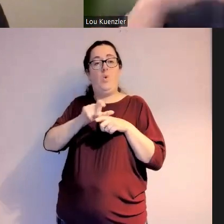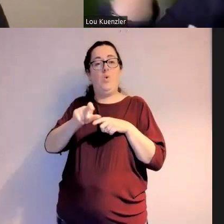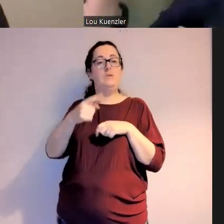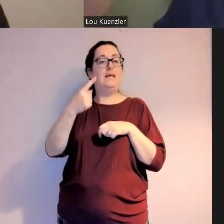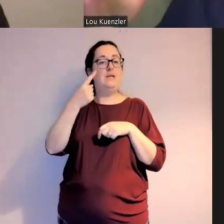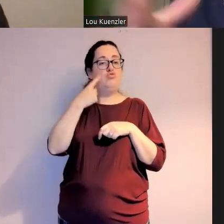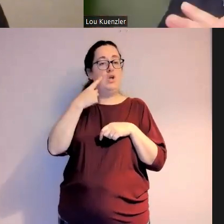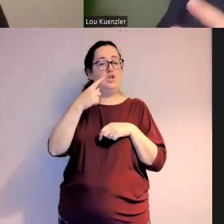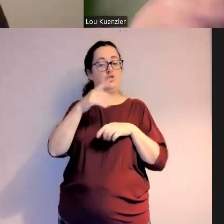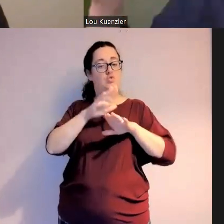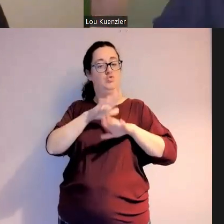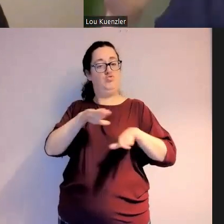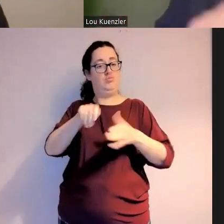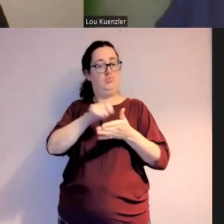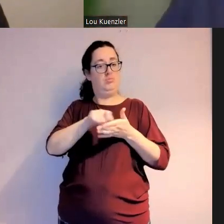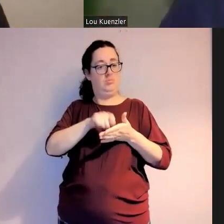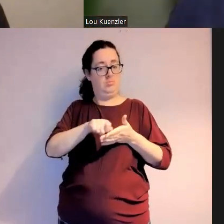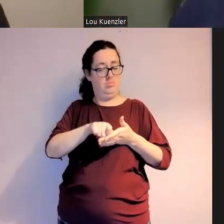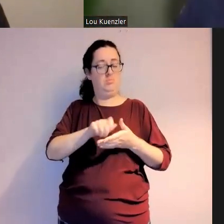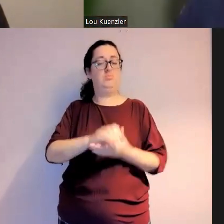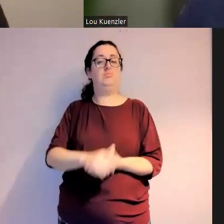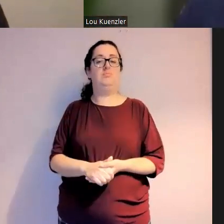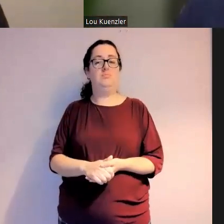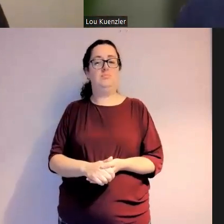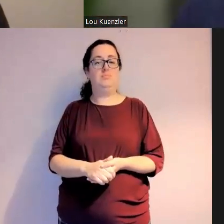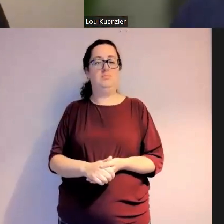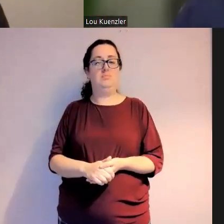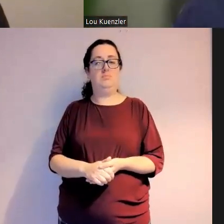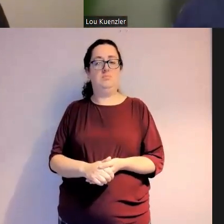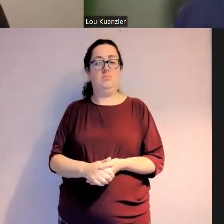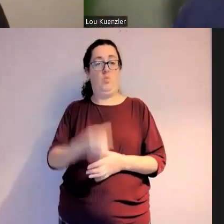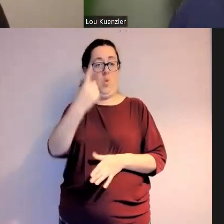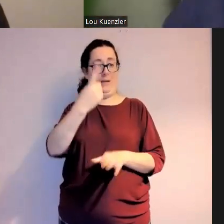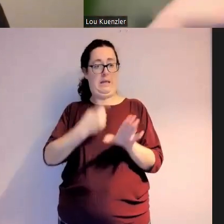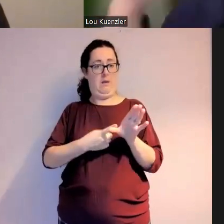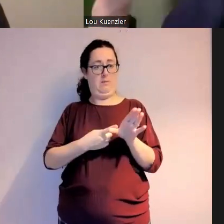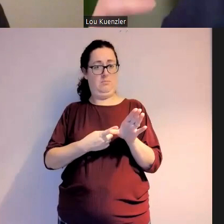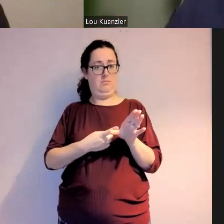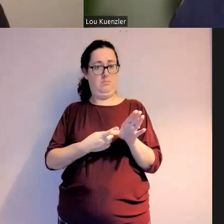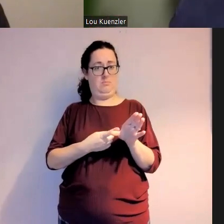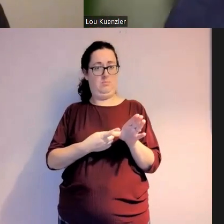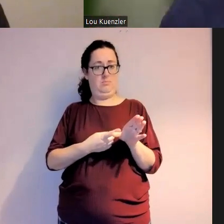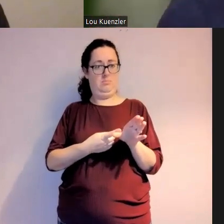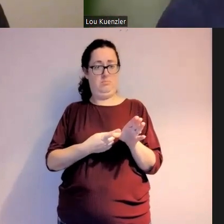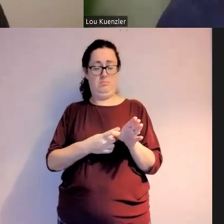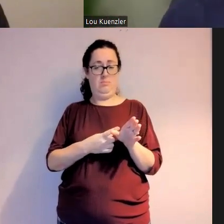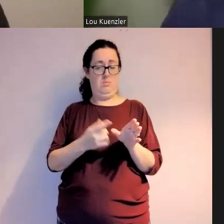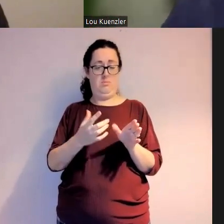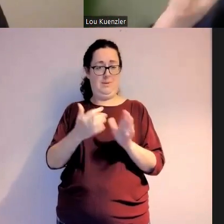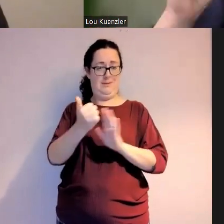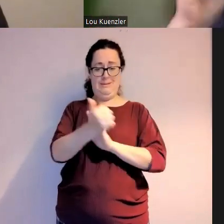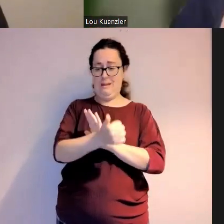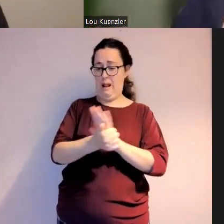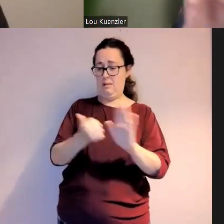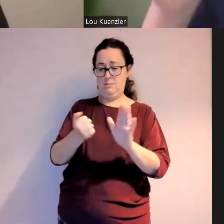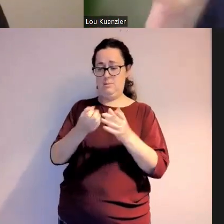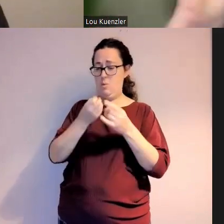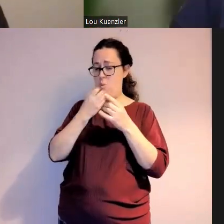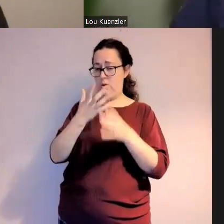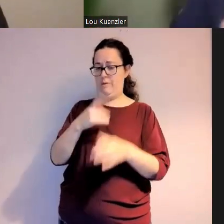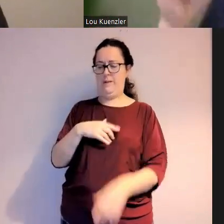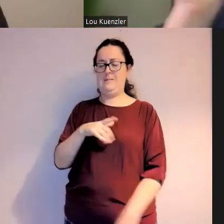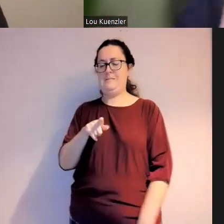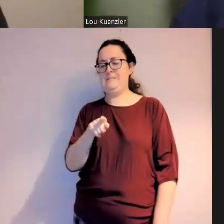to Children's Writing, Writing for Children, for a year. And she was talented and wonderful. And I'd marked her out and I